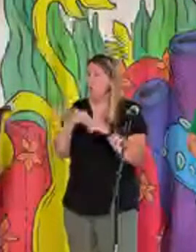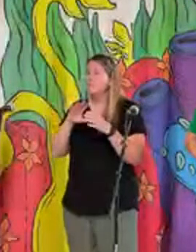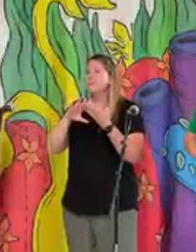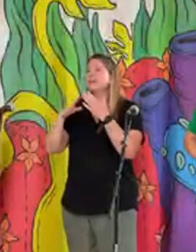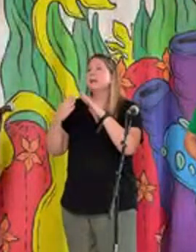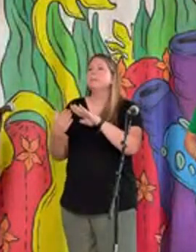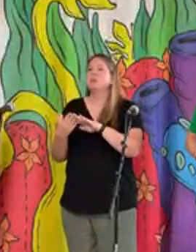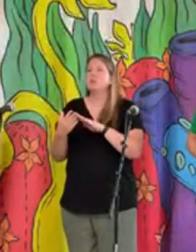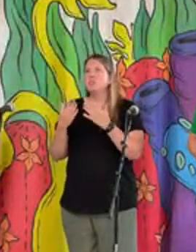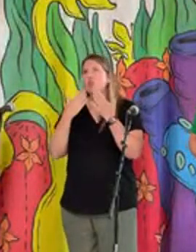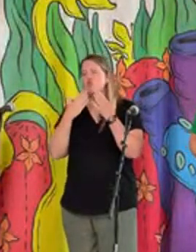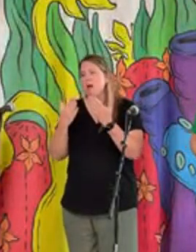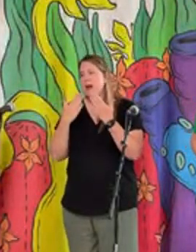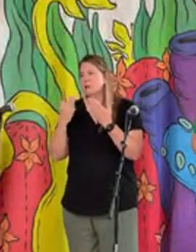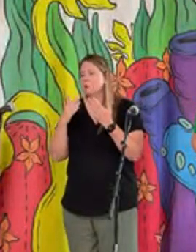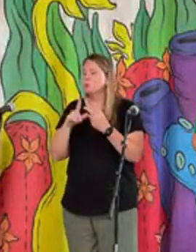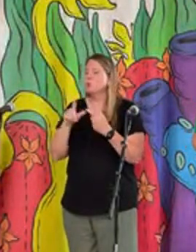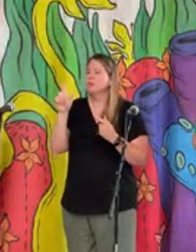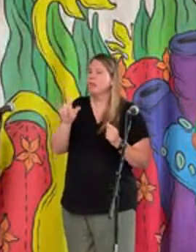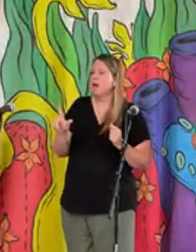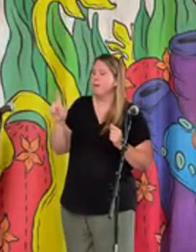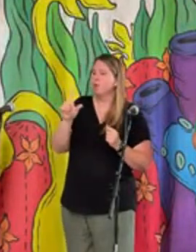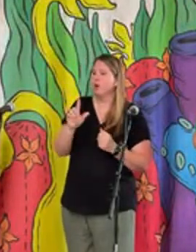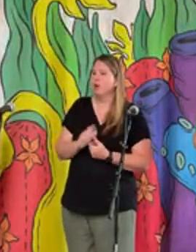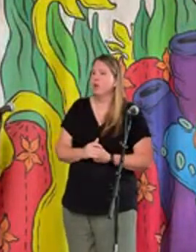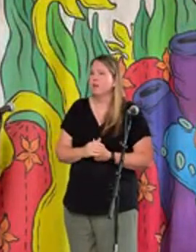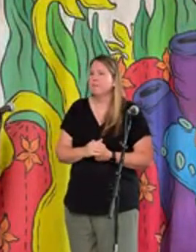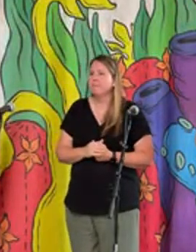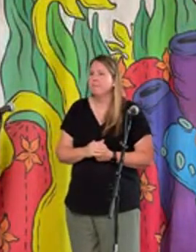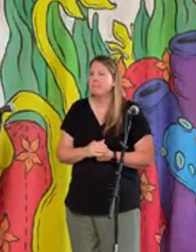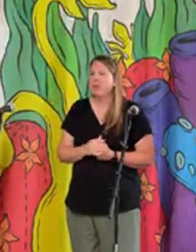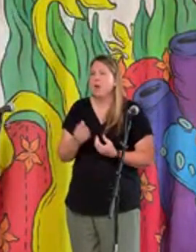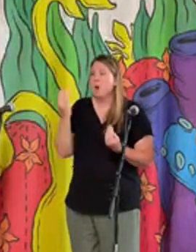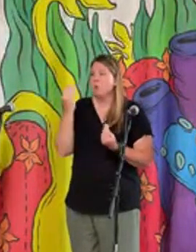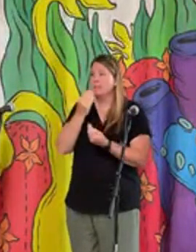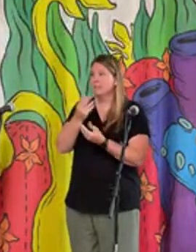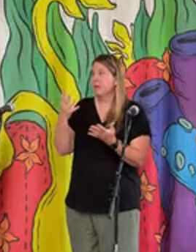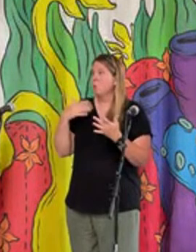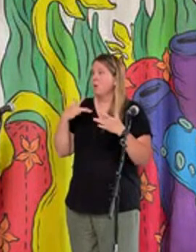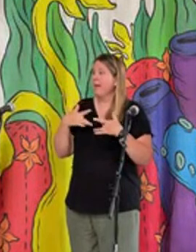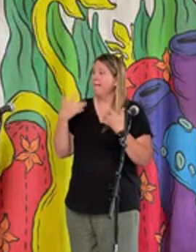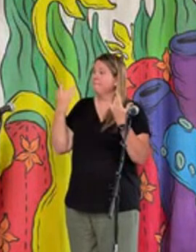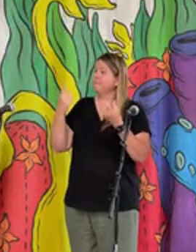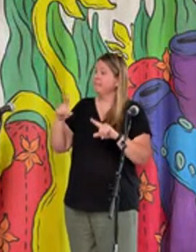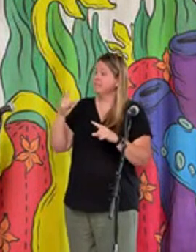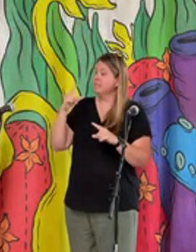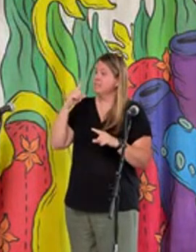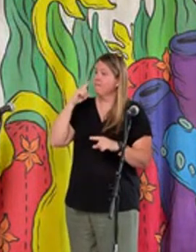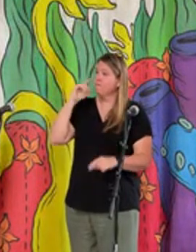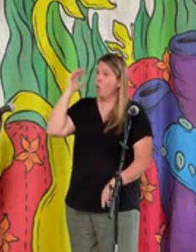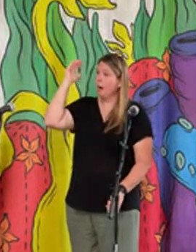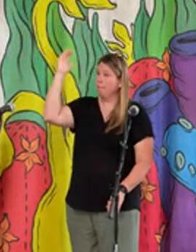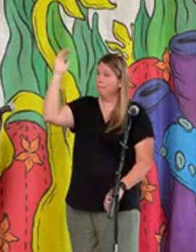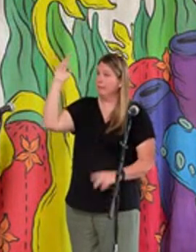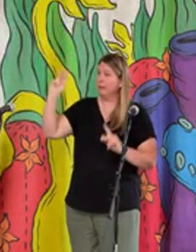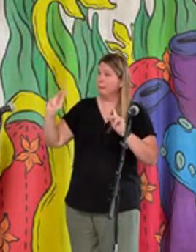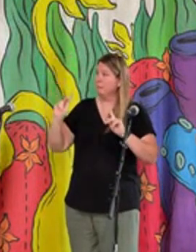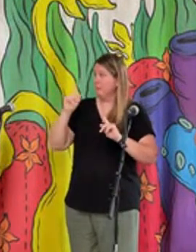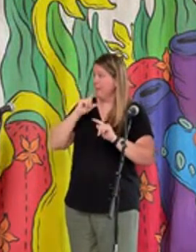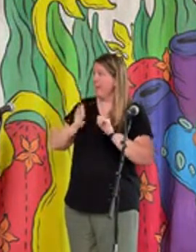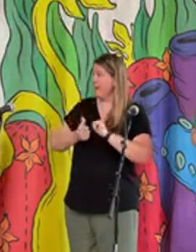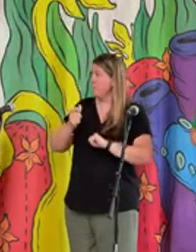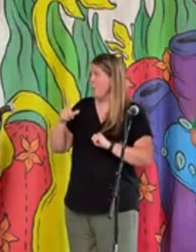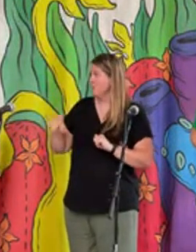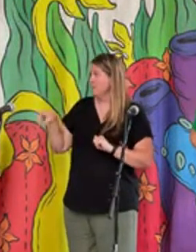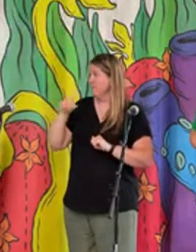just gratitude to the library. I want to tell you that we have events for big people, which most of you are, I think,